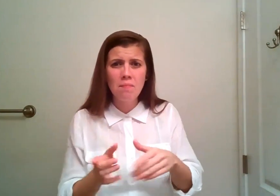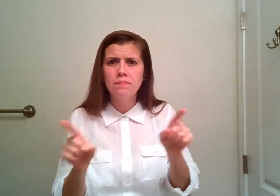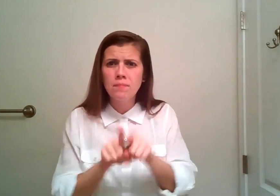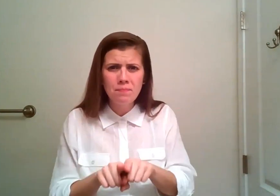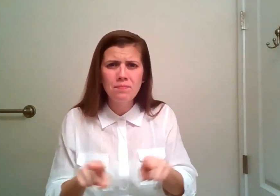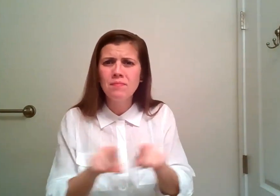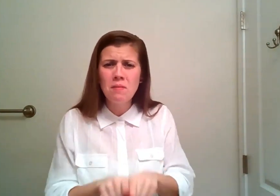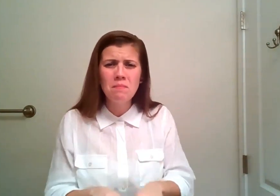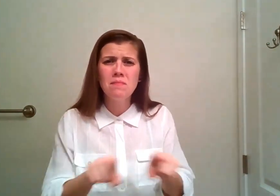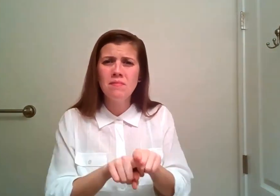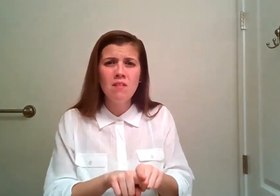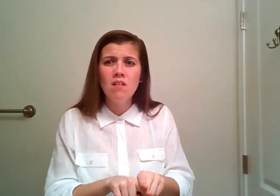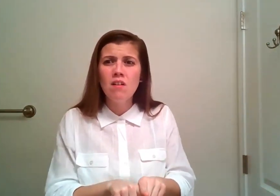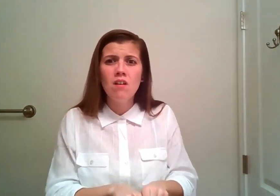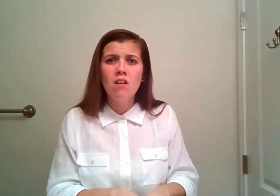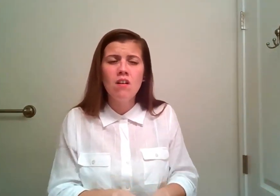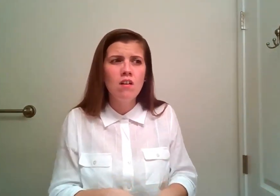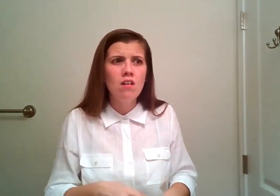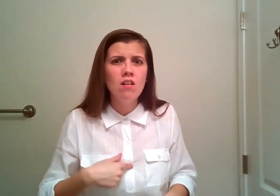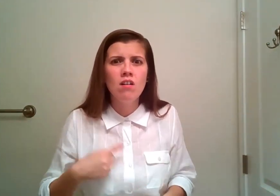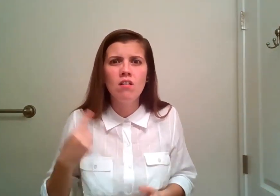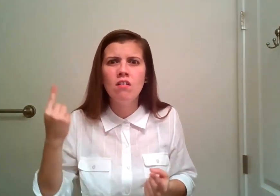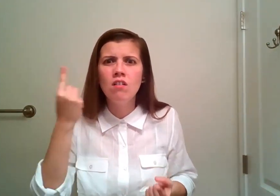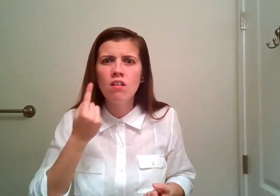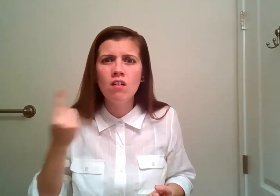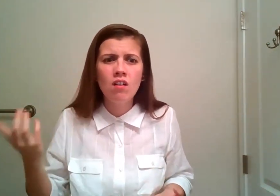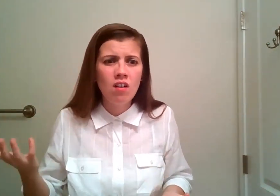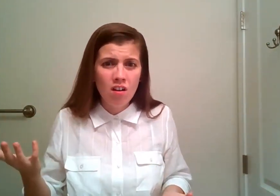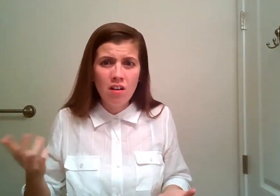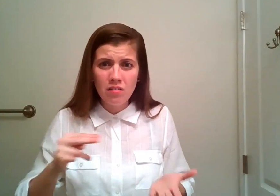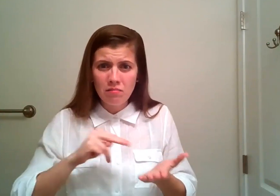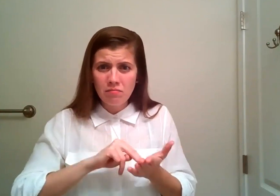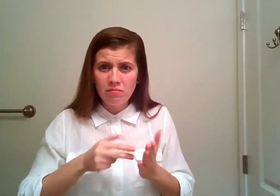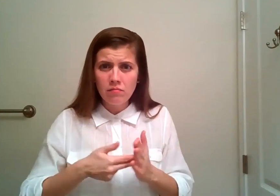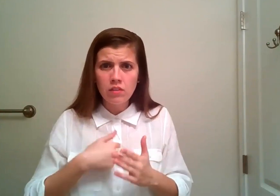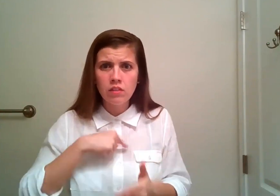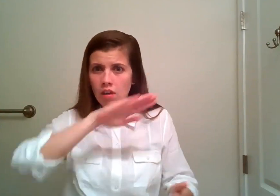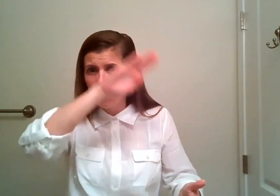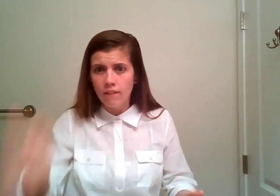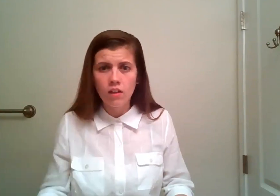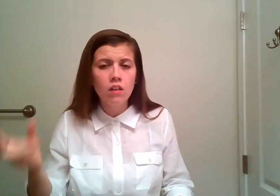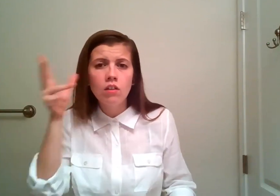Again and again and again. This just constantly happened. I just didn't understand.